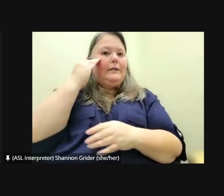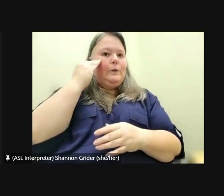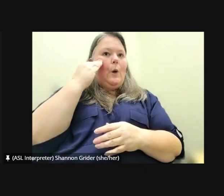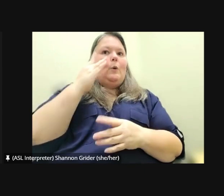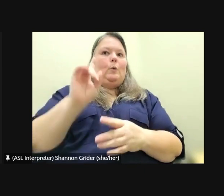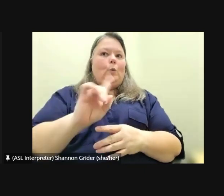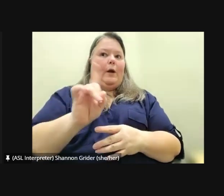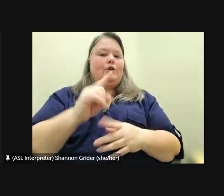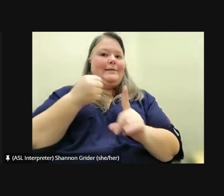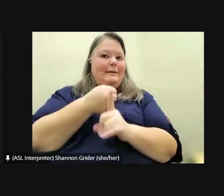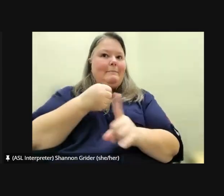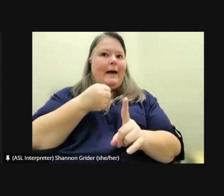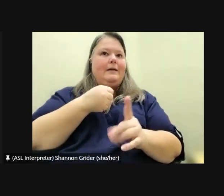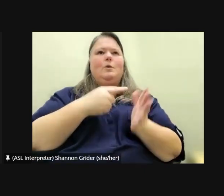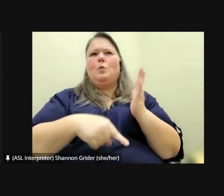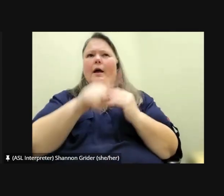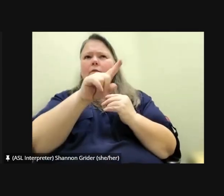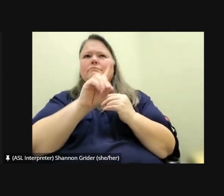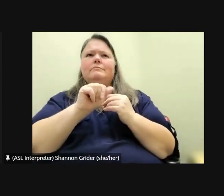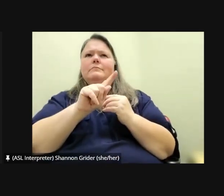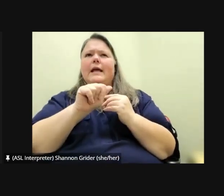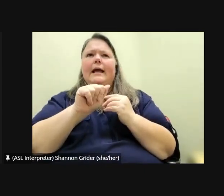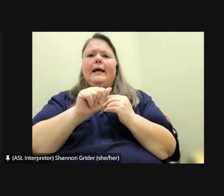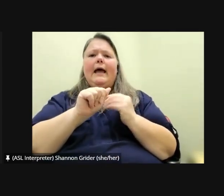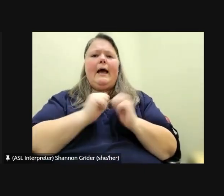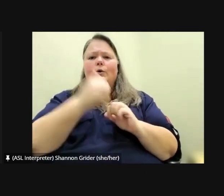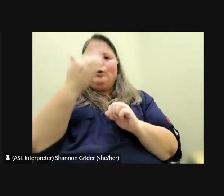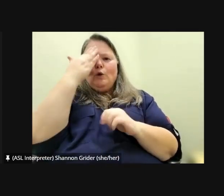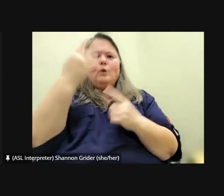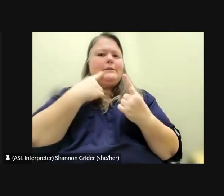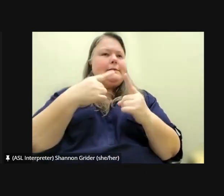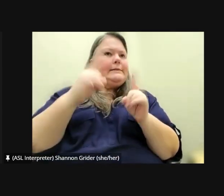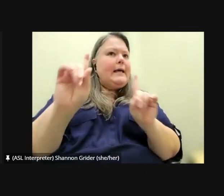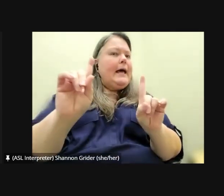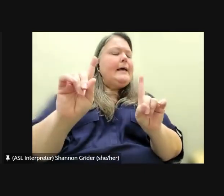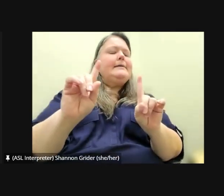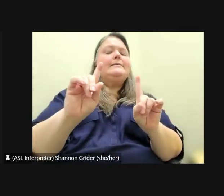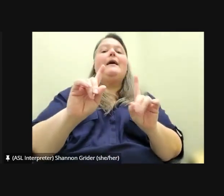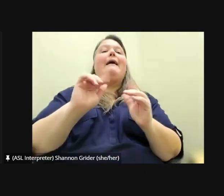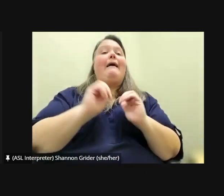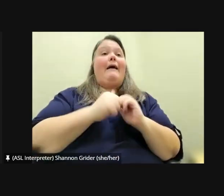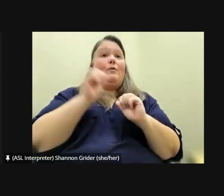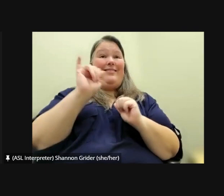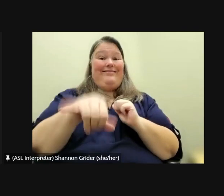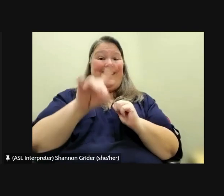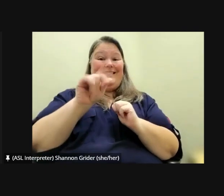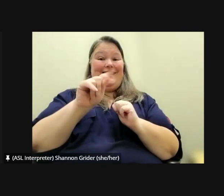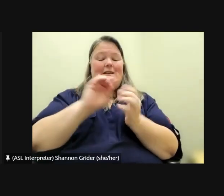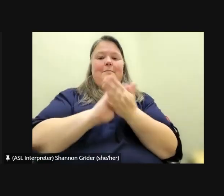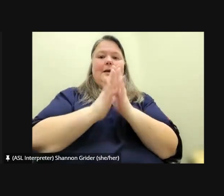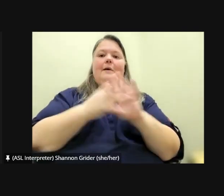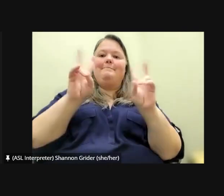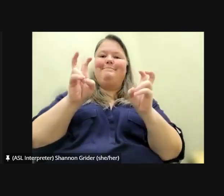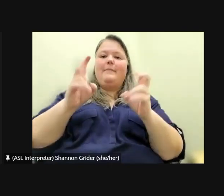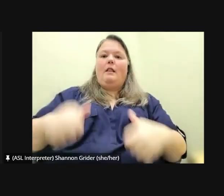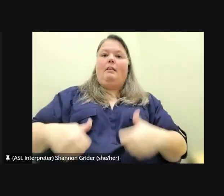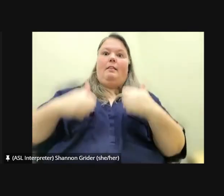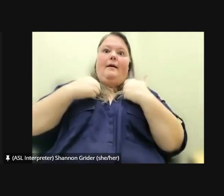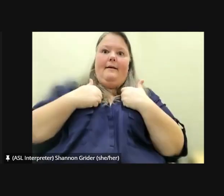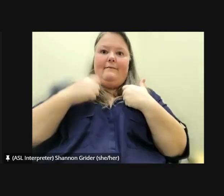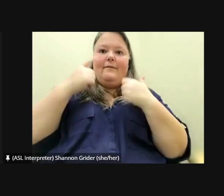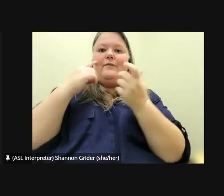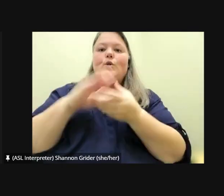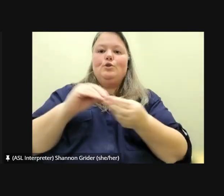collecting to know that their innovations are working, and how can we bring that data to life in a story? So they're going to be focusing on that for us as